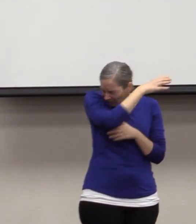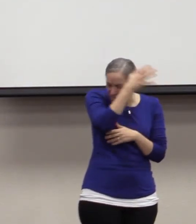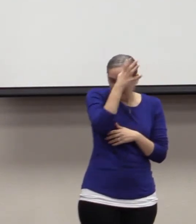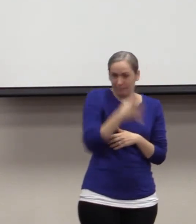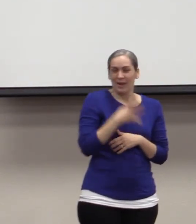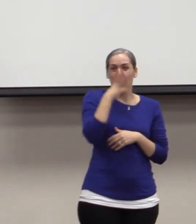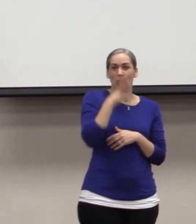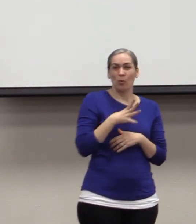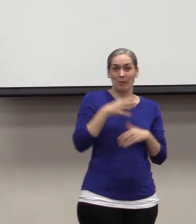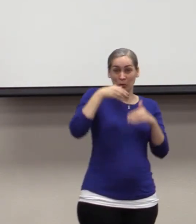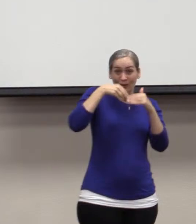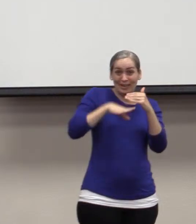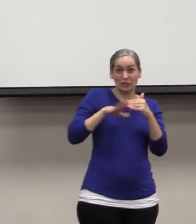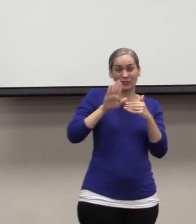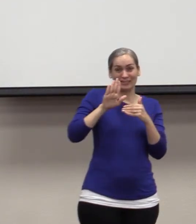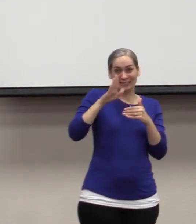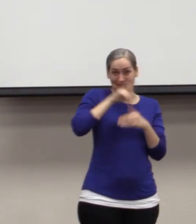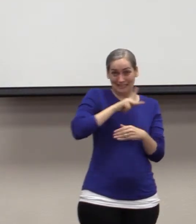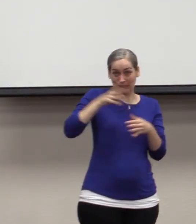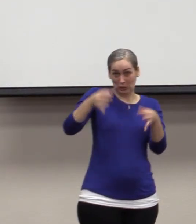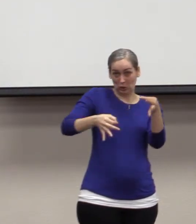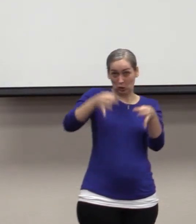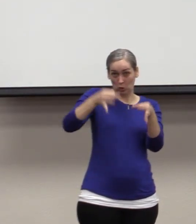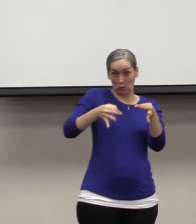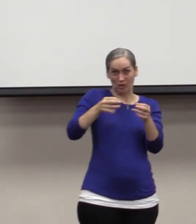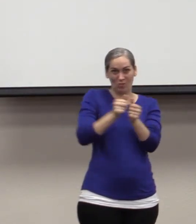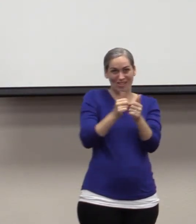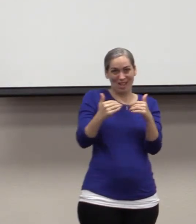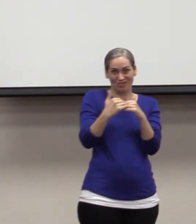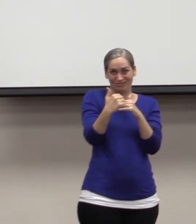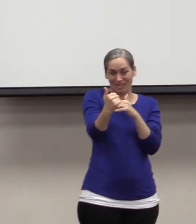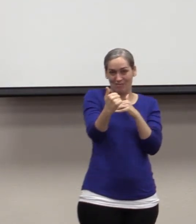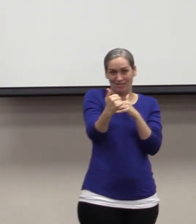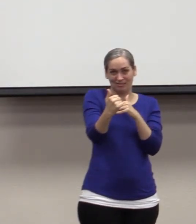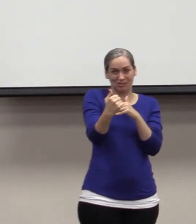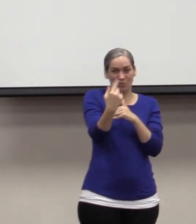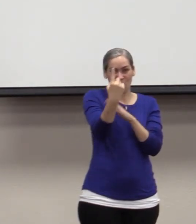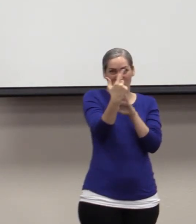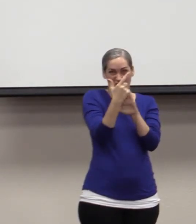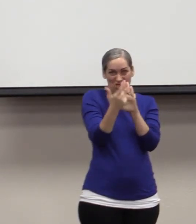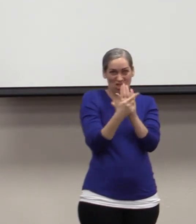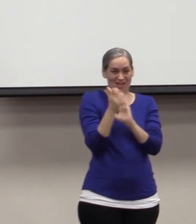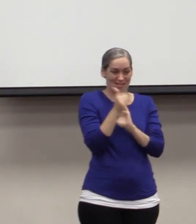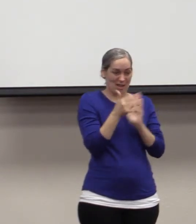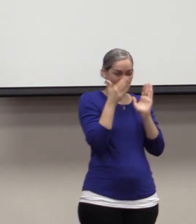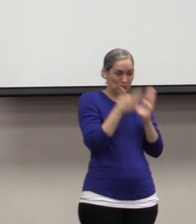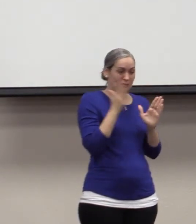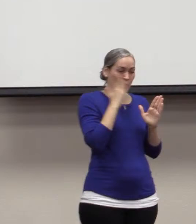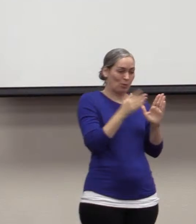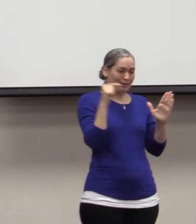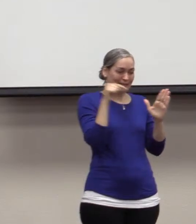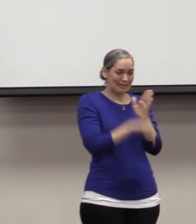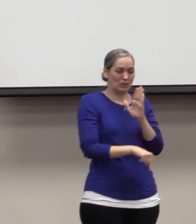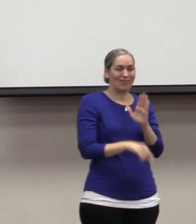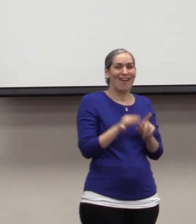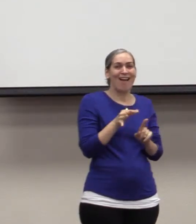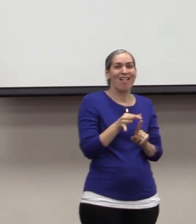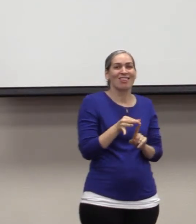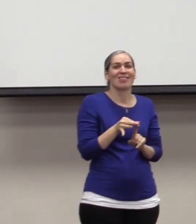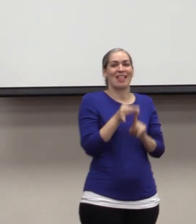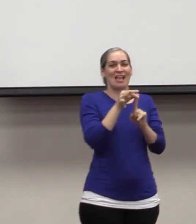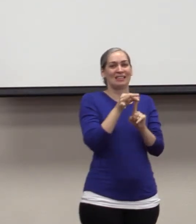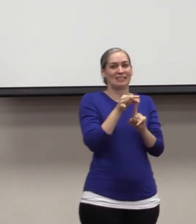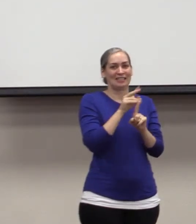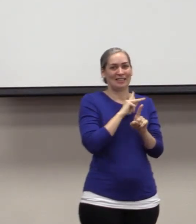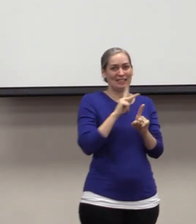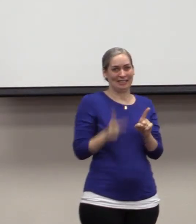being summoned, the king has but one law, that they be put to death unless the king extends the